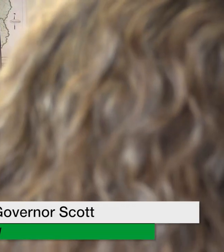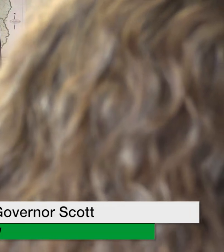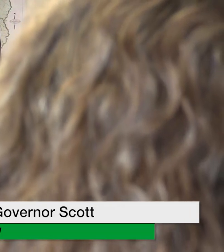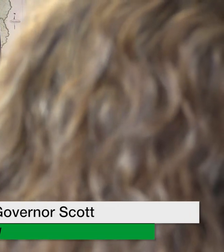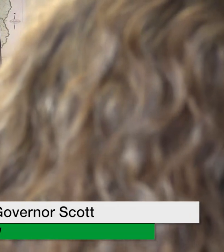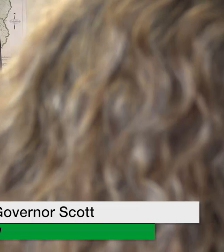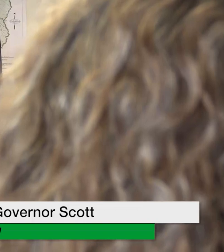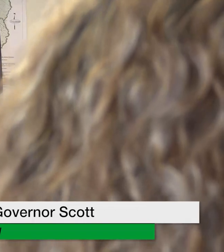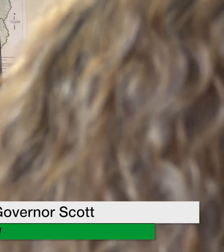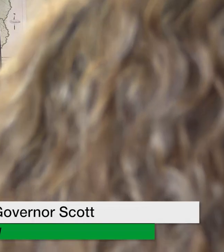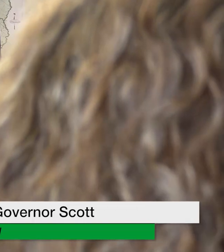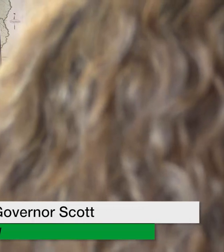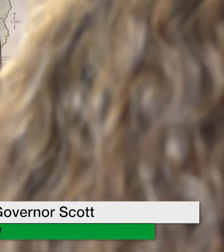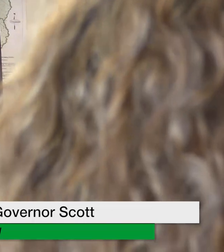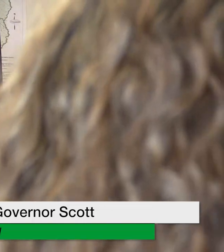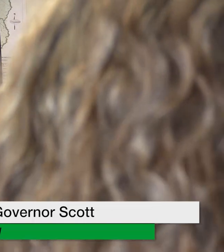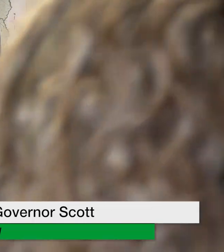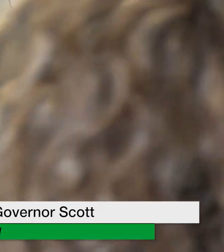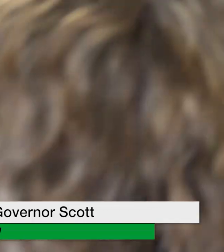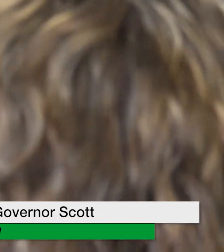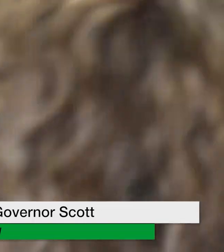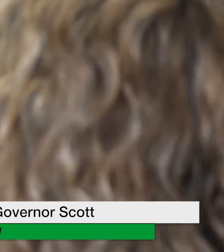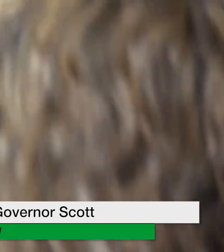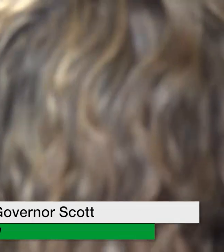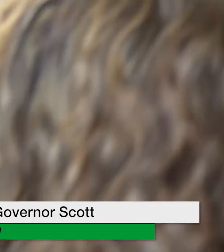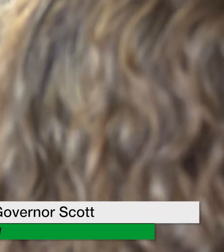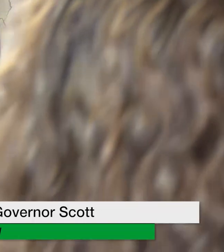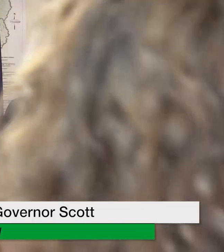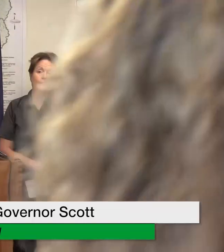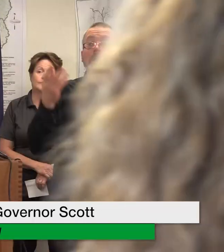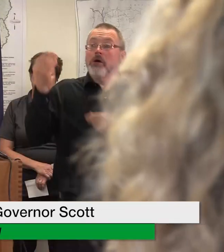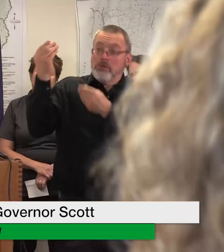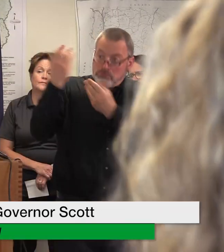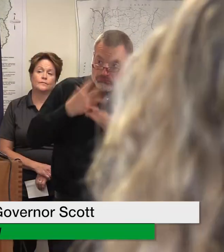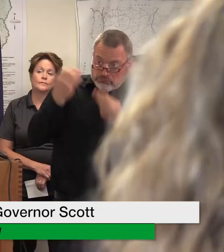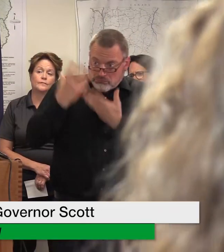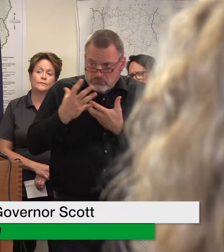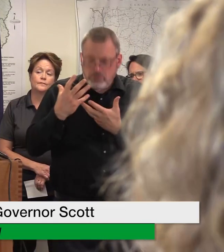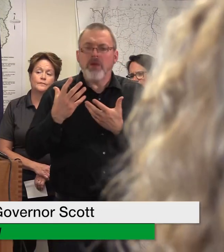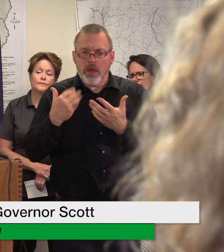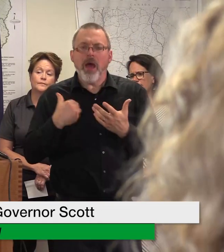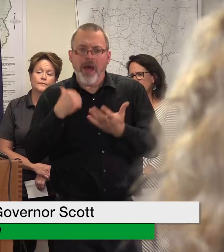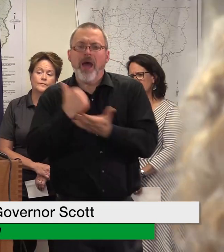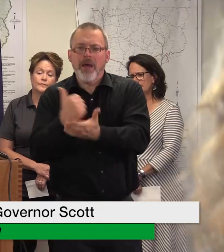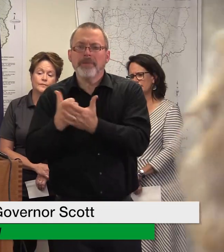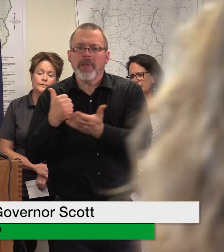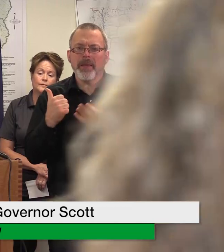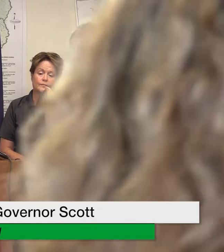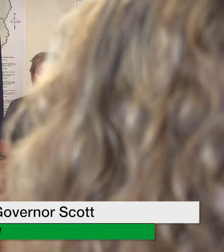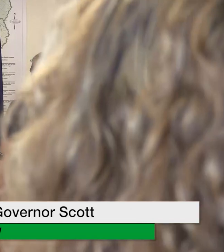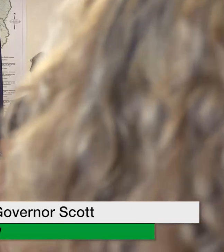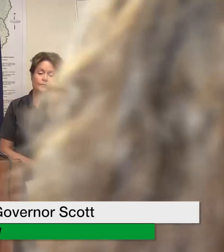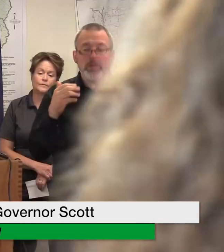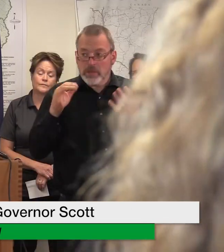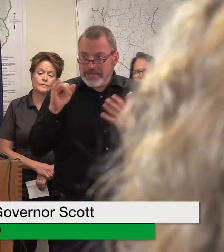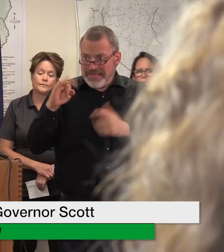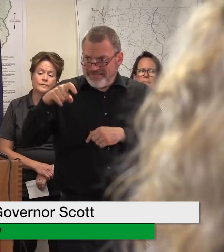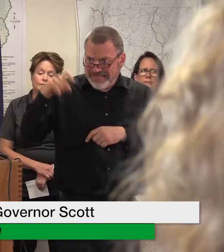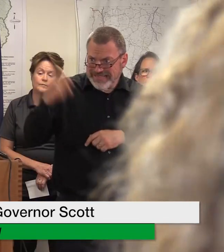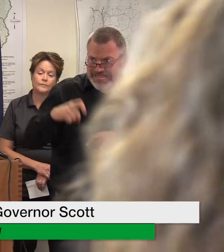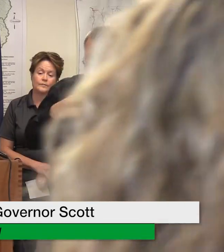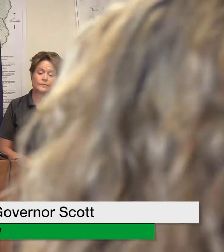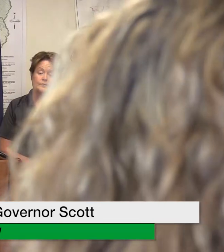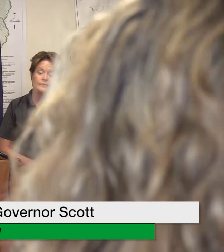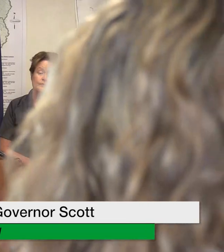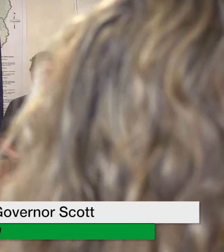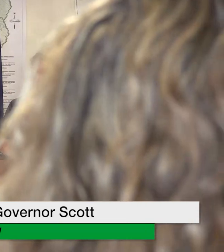situation, had we known about it sooner, we would have been able to rectify the situation, put more people on in order to take all the